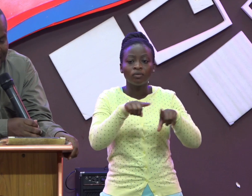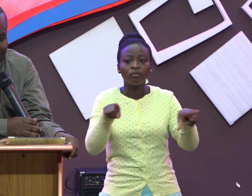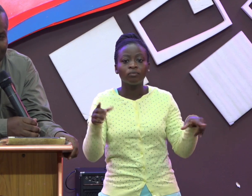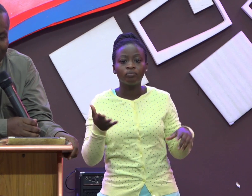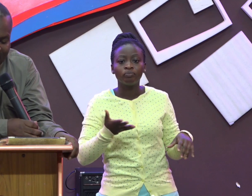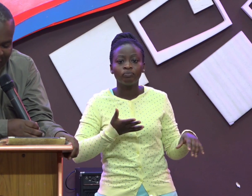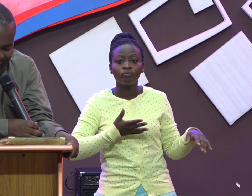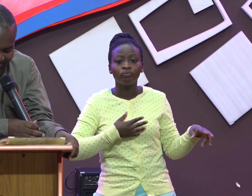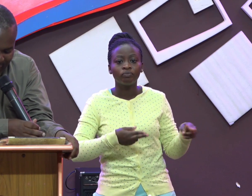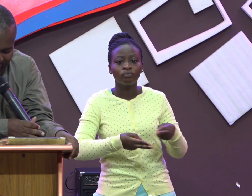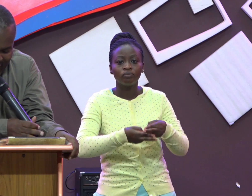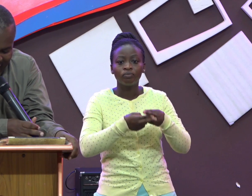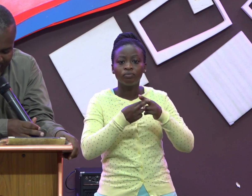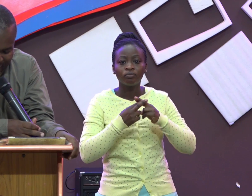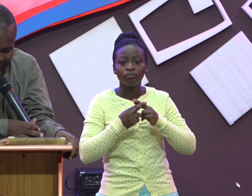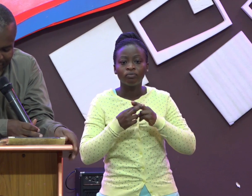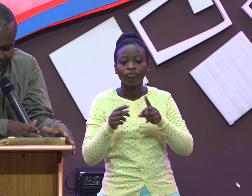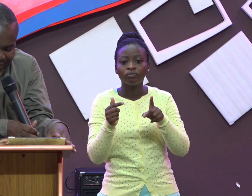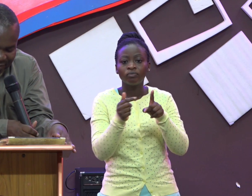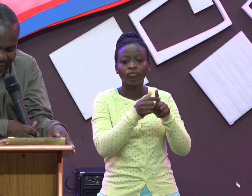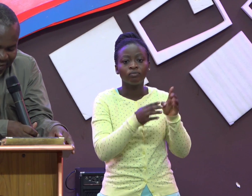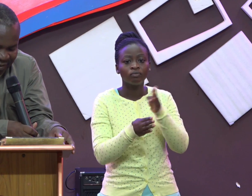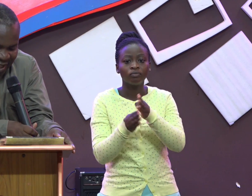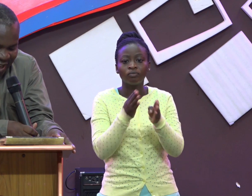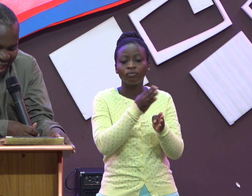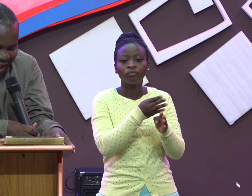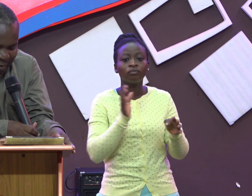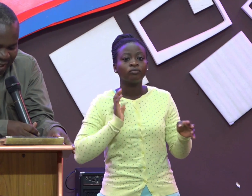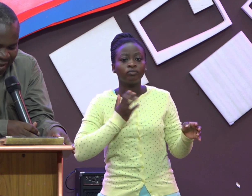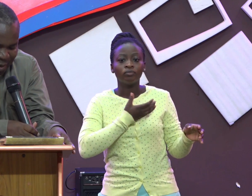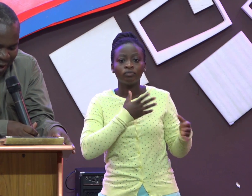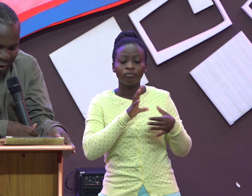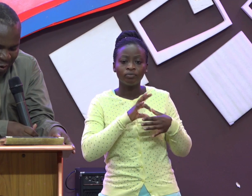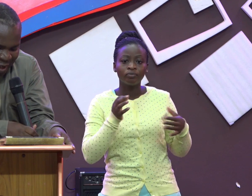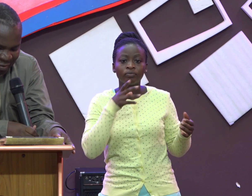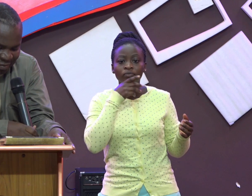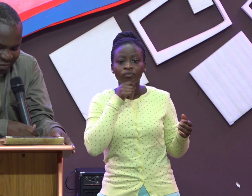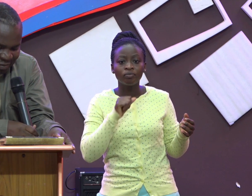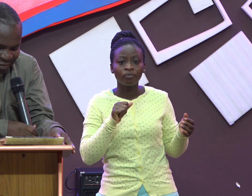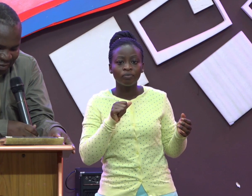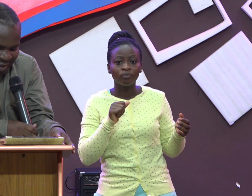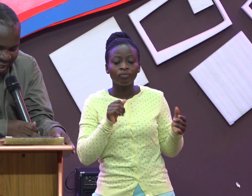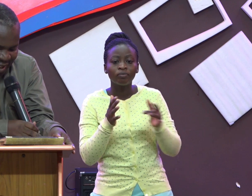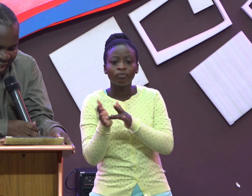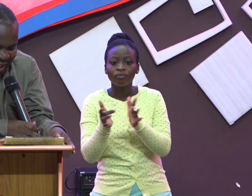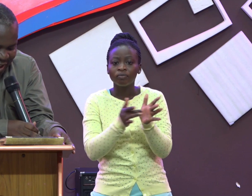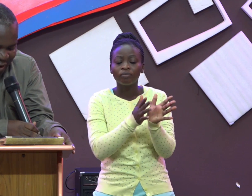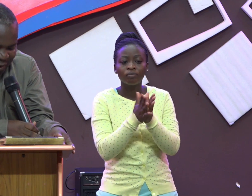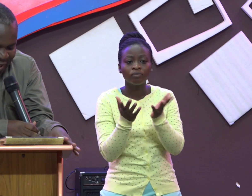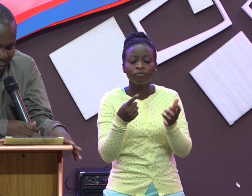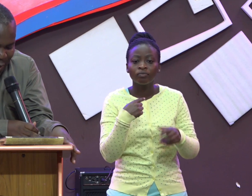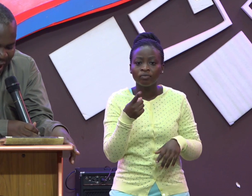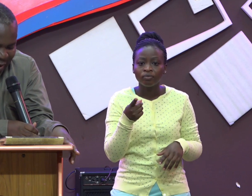agulumiziwe. Glory to God. Yesu aina kyagamba. Jesus tells us something. Nagamba simwe mwanonda. And he says, you know, the one that chose